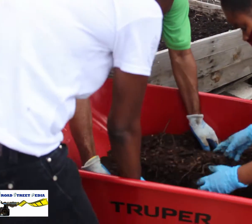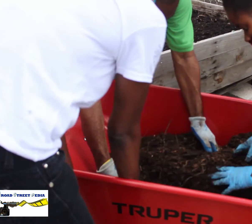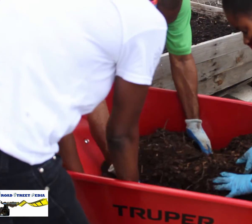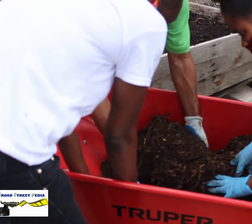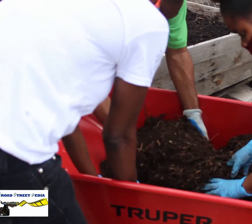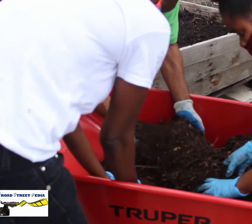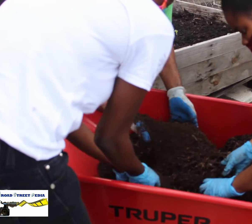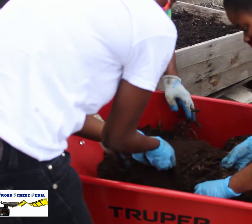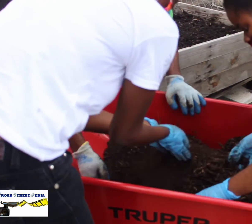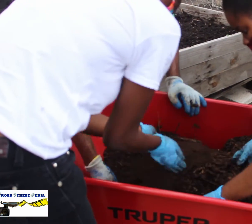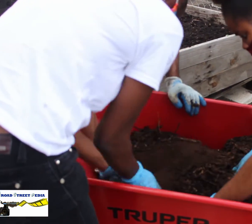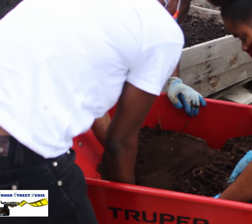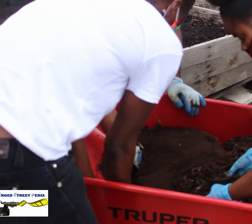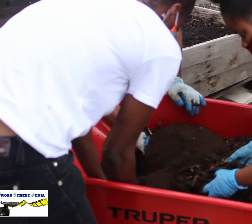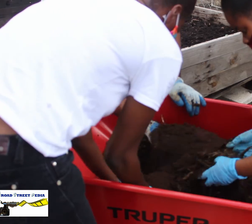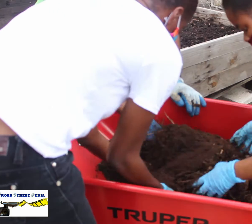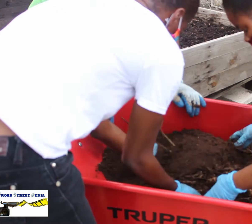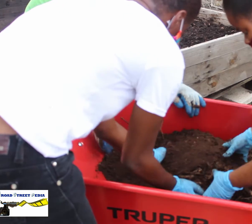It should mix properly.